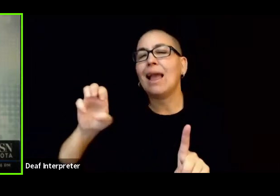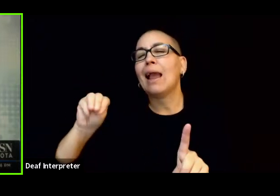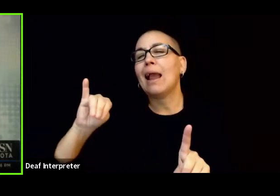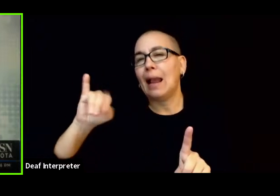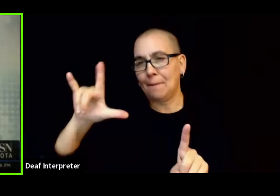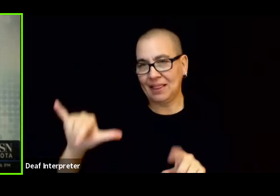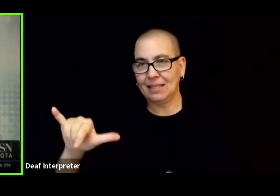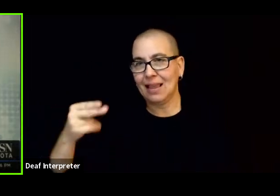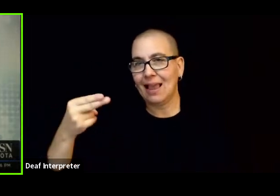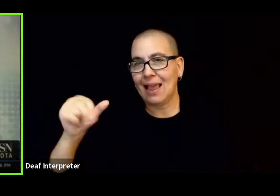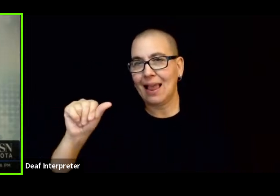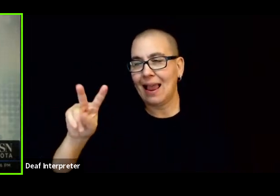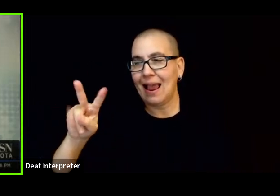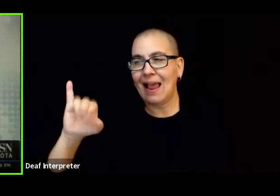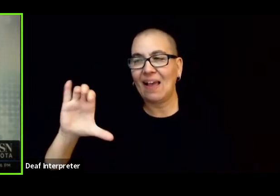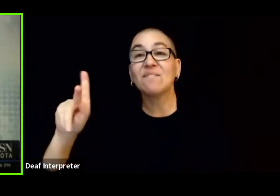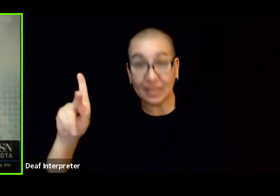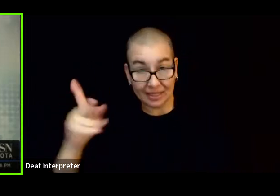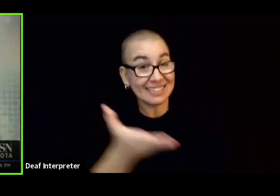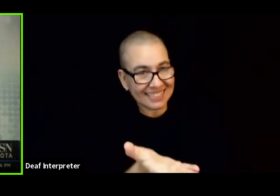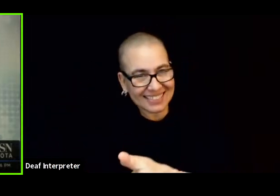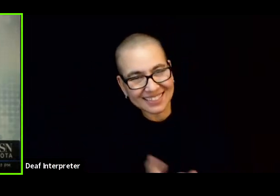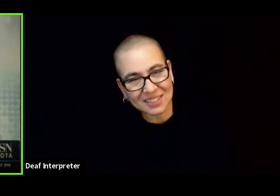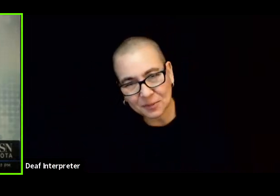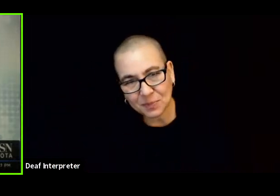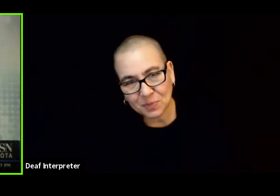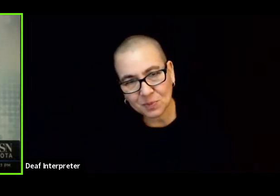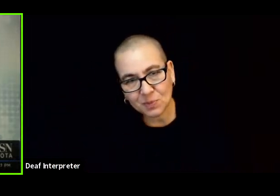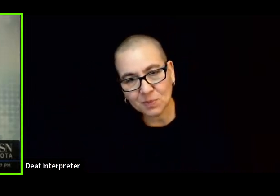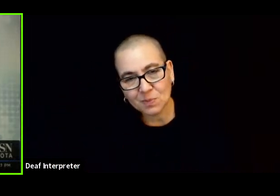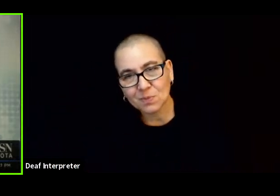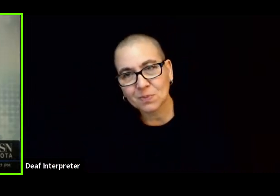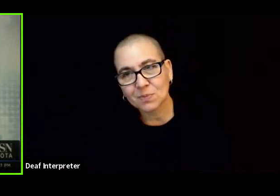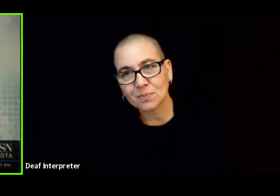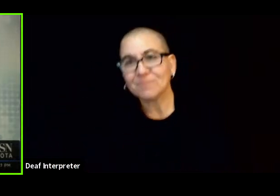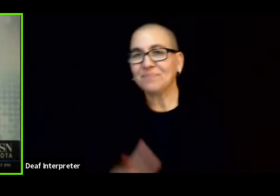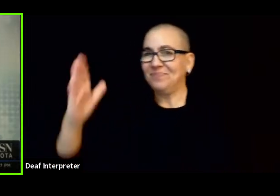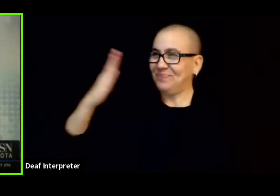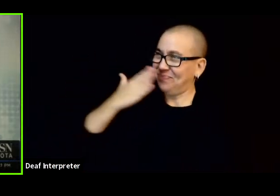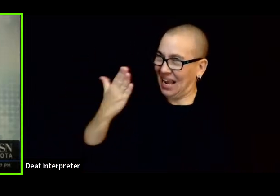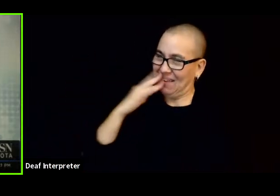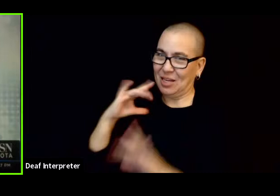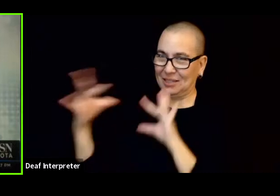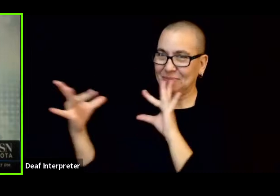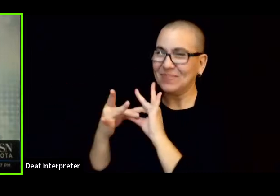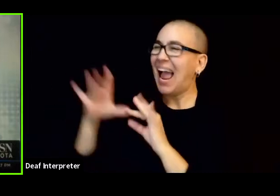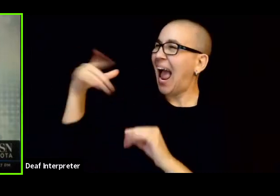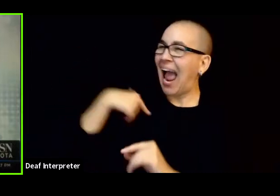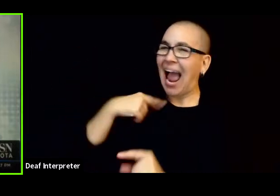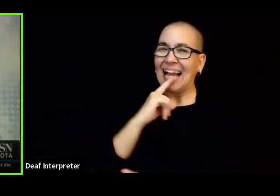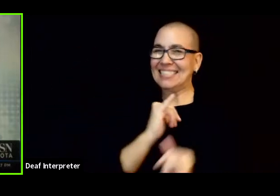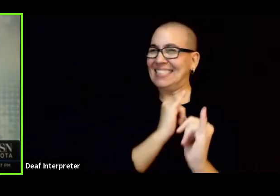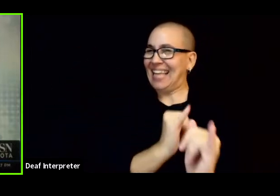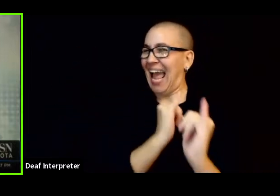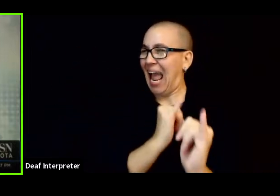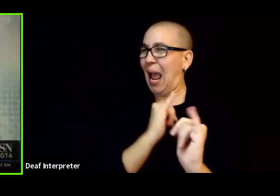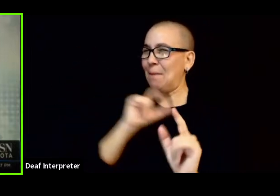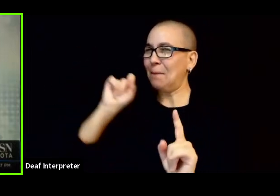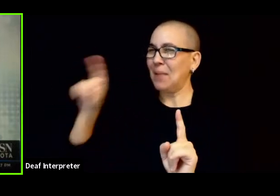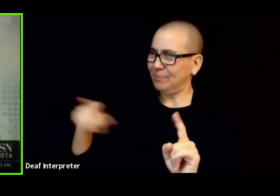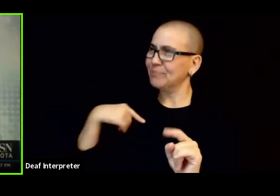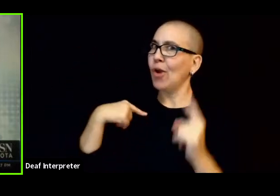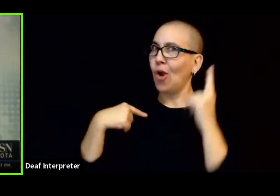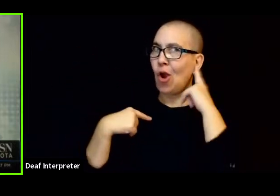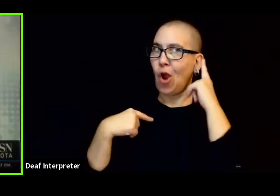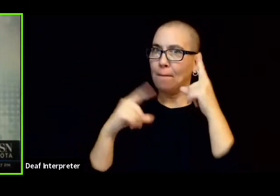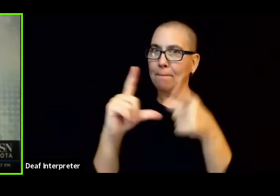Hi, thank you for taking my question. Mine does overlap with Jeremy's a bit. We're hearing anecdotally that there are people at smaller hospitals that